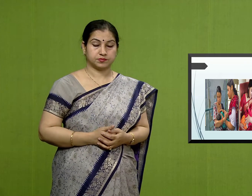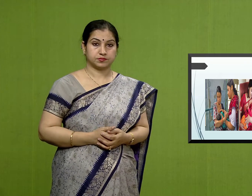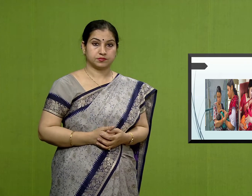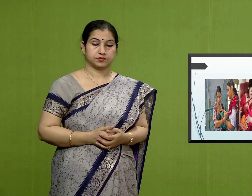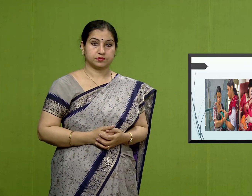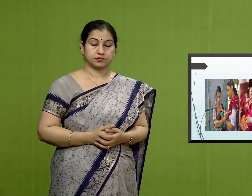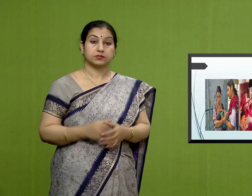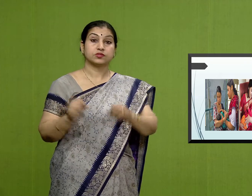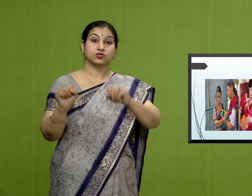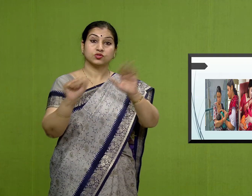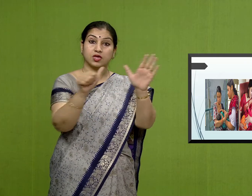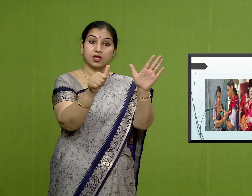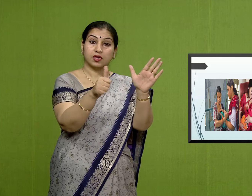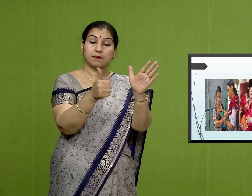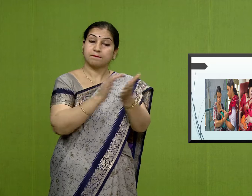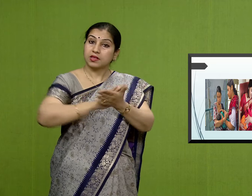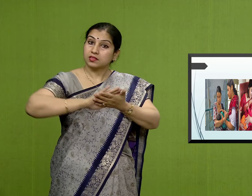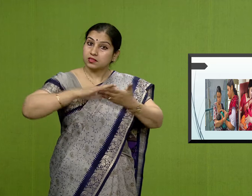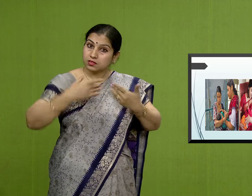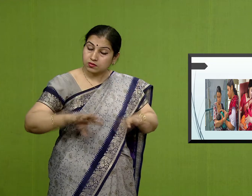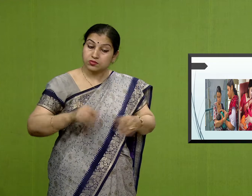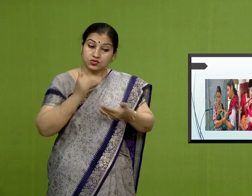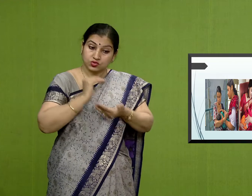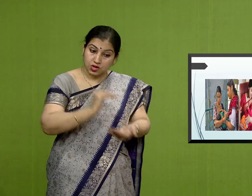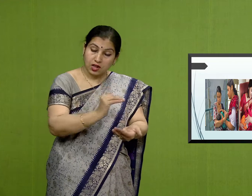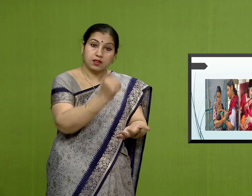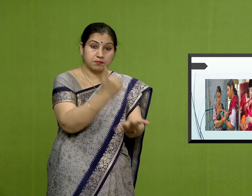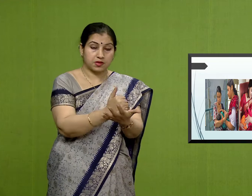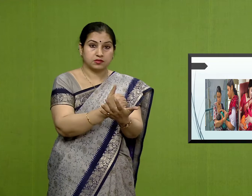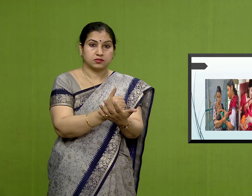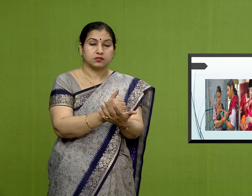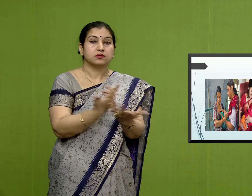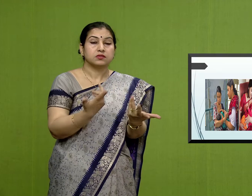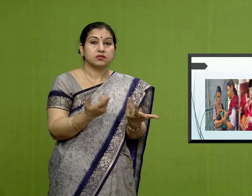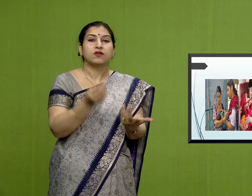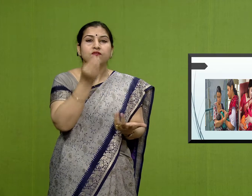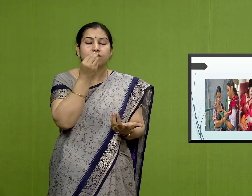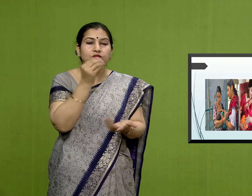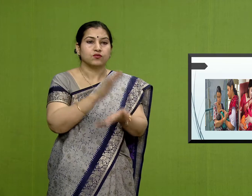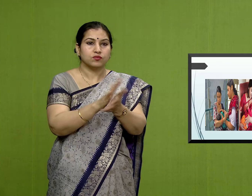After 6 months, the child must be given complementary foods.